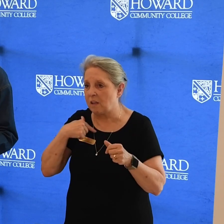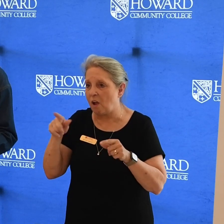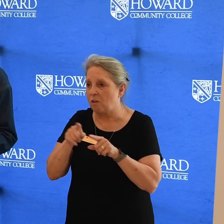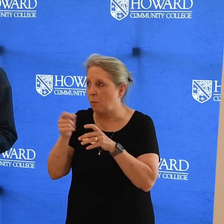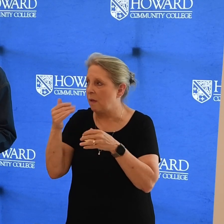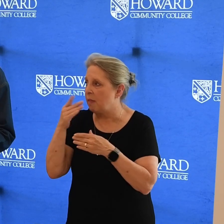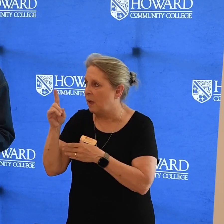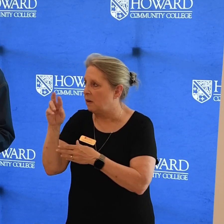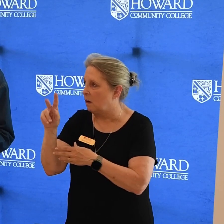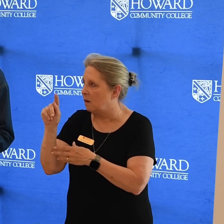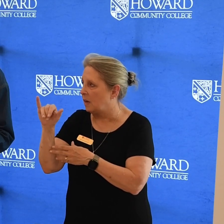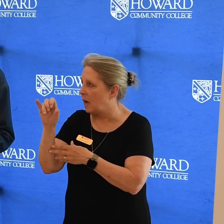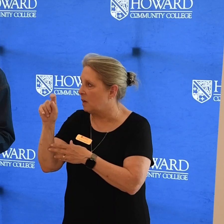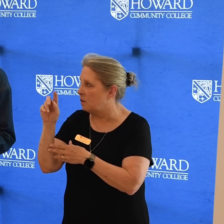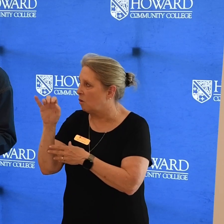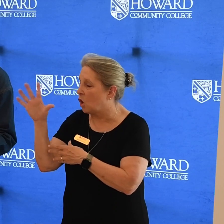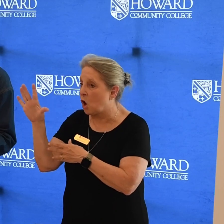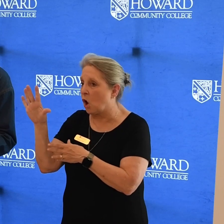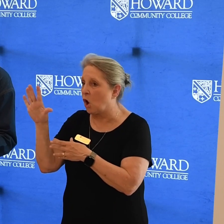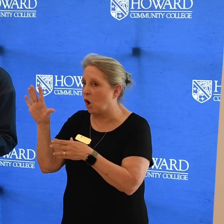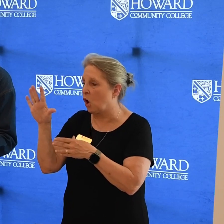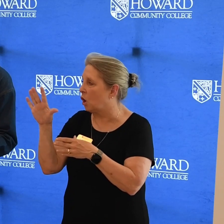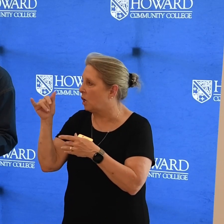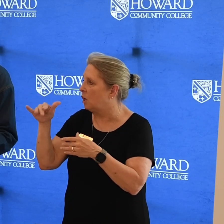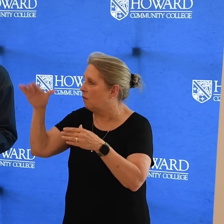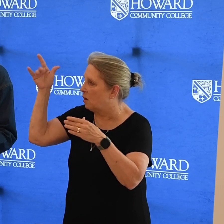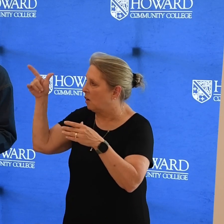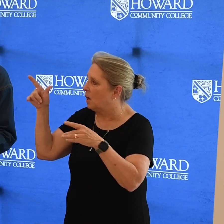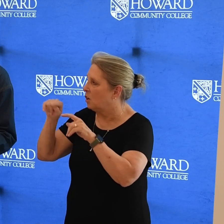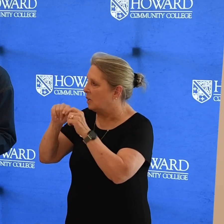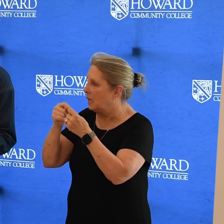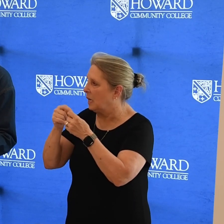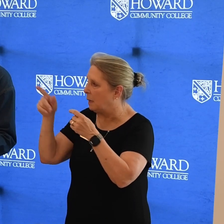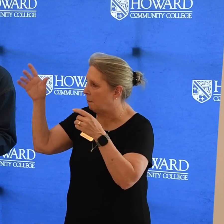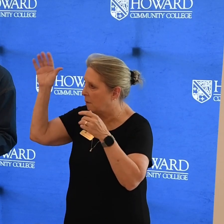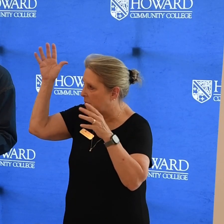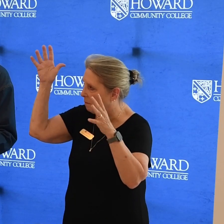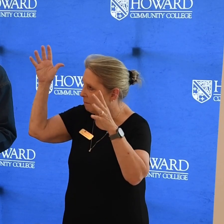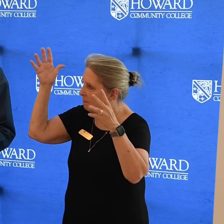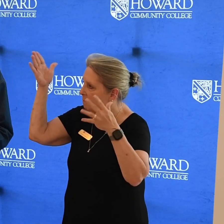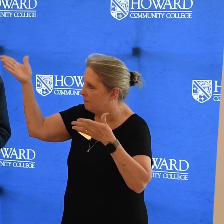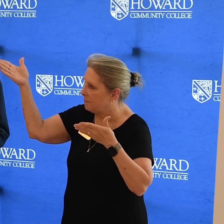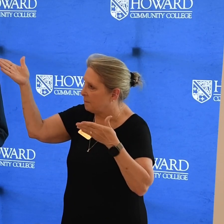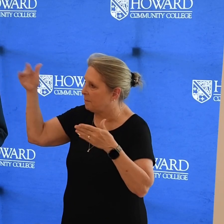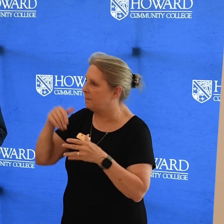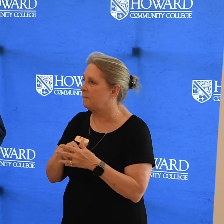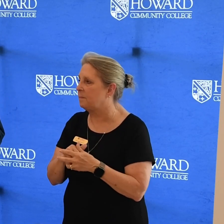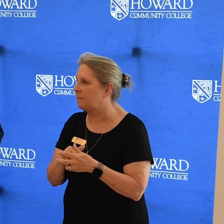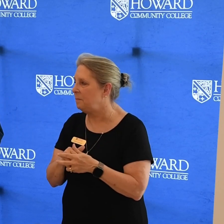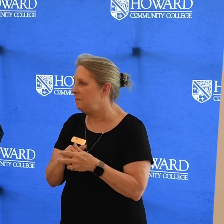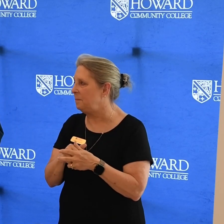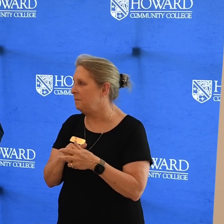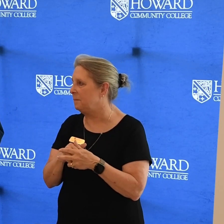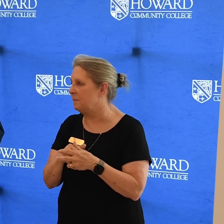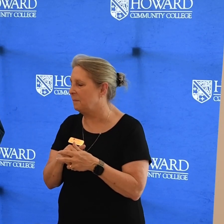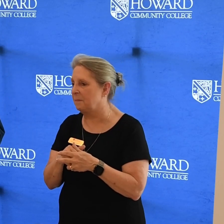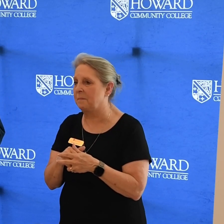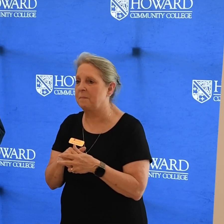thank Dr. Ty Stone and her team in facilities. Can y'all raise your hand? All of our facilities folks.